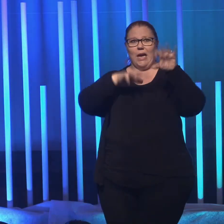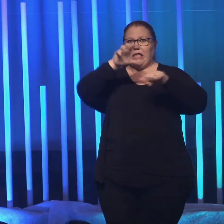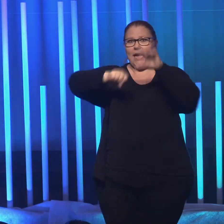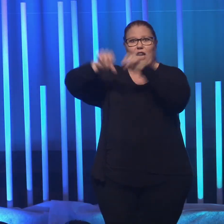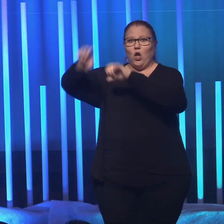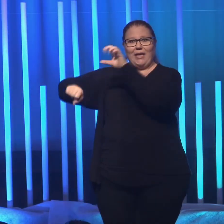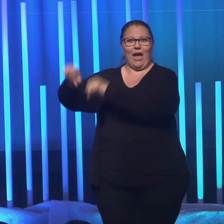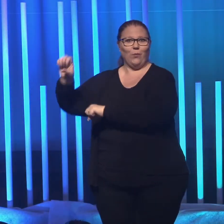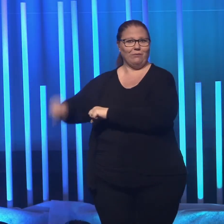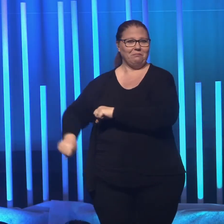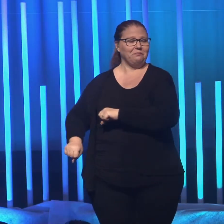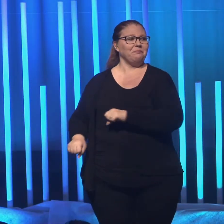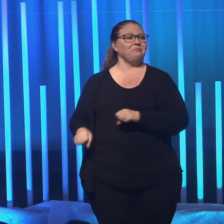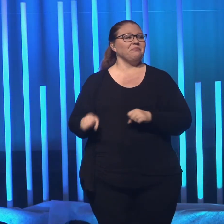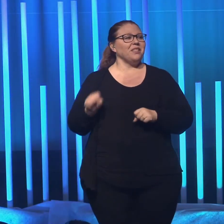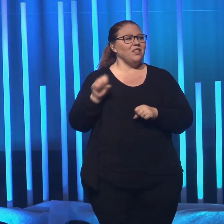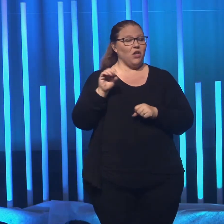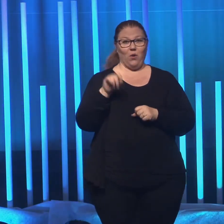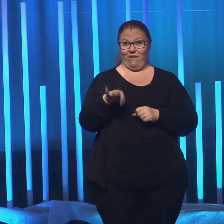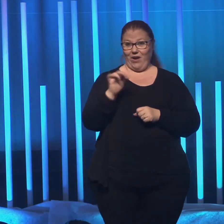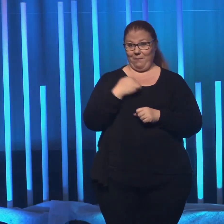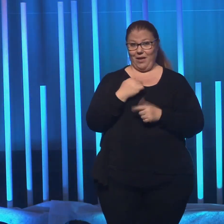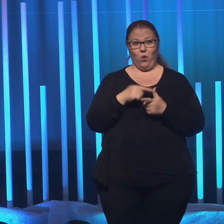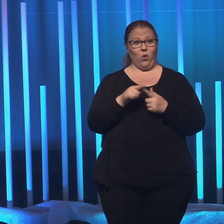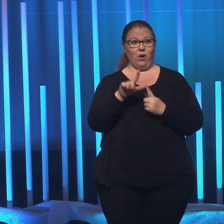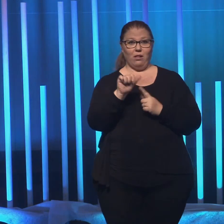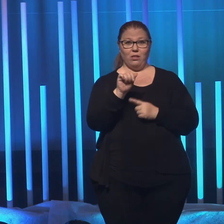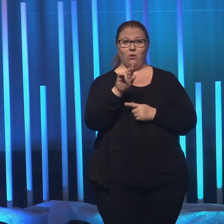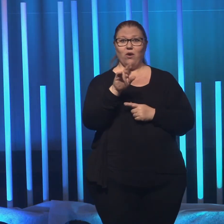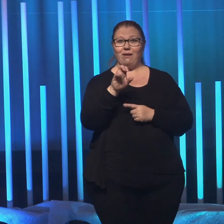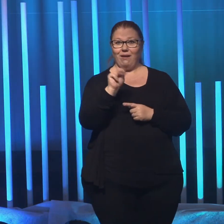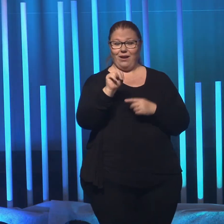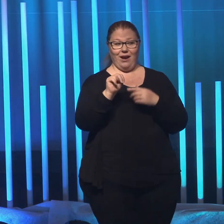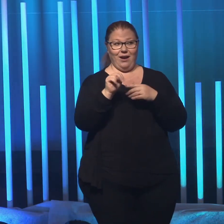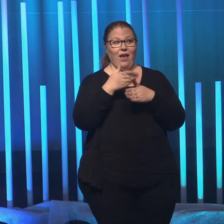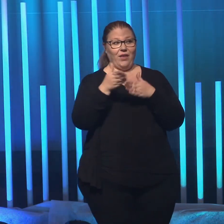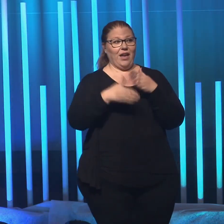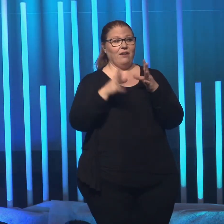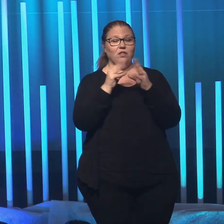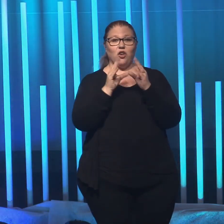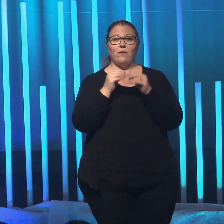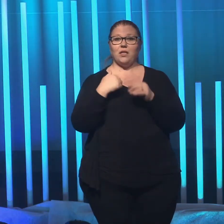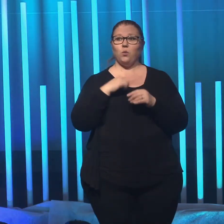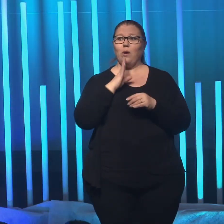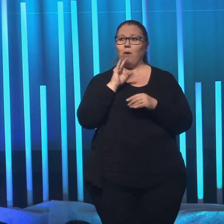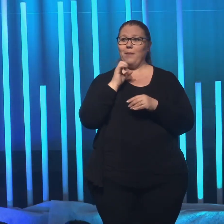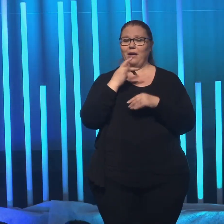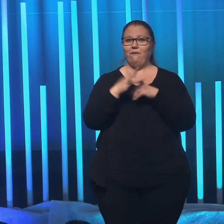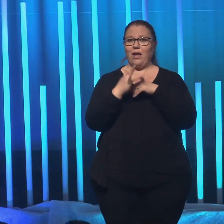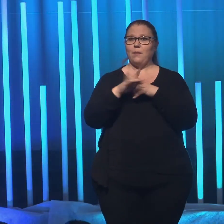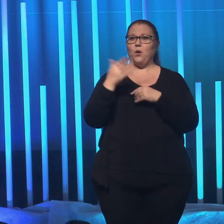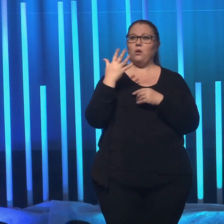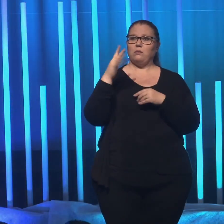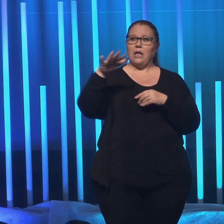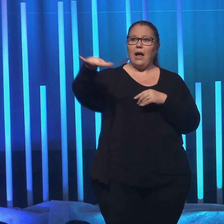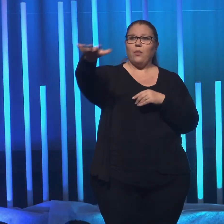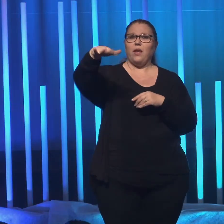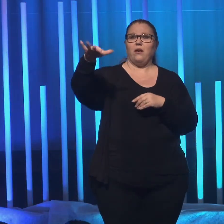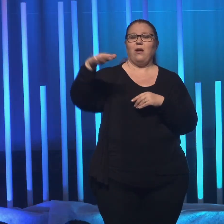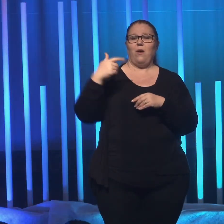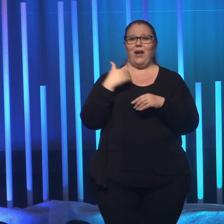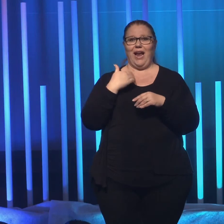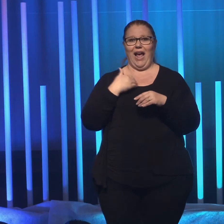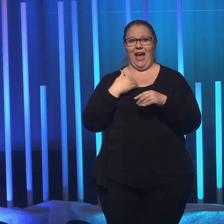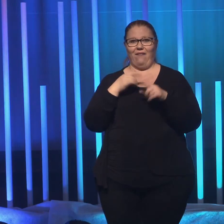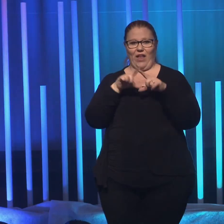down. So you can find me or Lauren at the end of service. We'll be out in the atrium, and we have note cards with specific tasks,